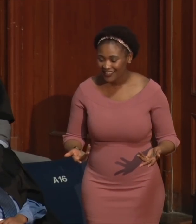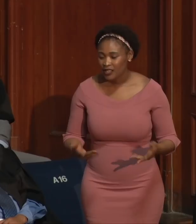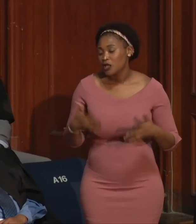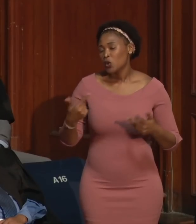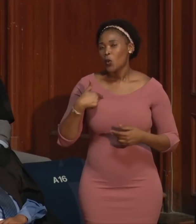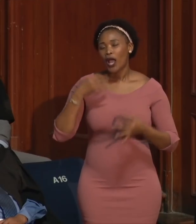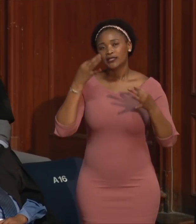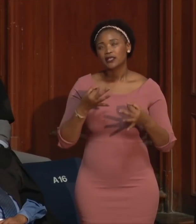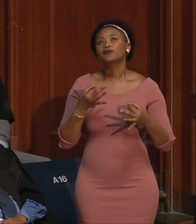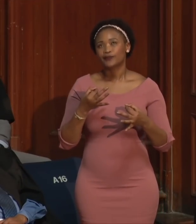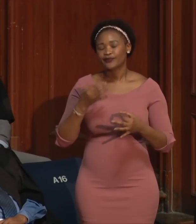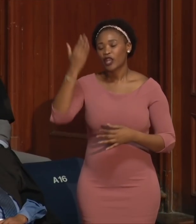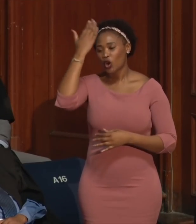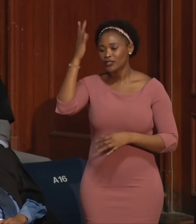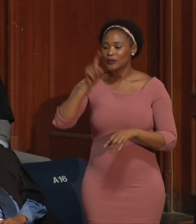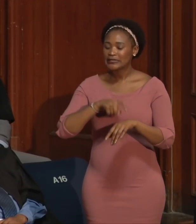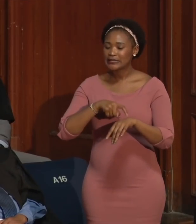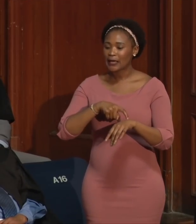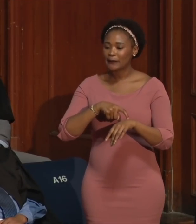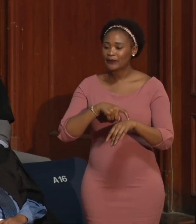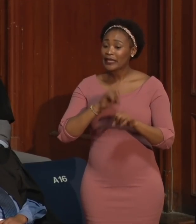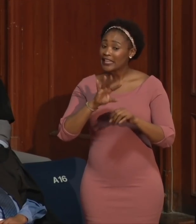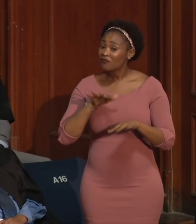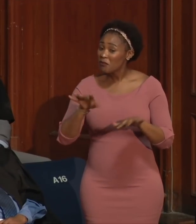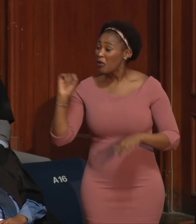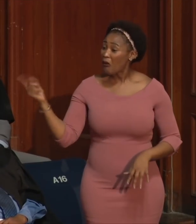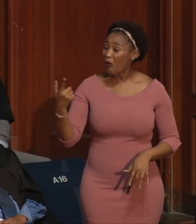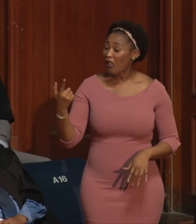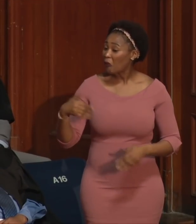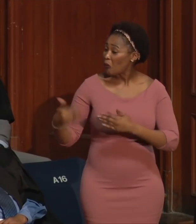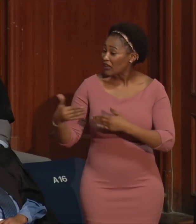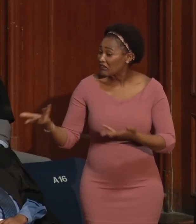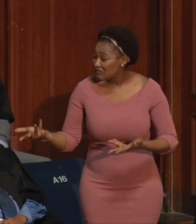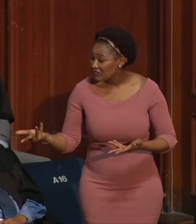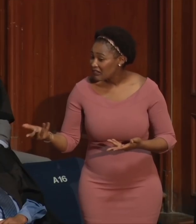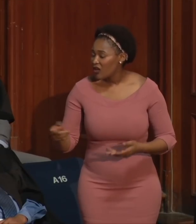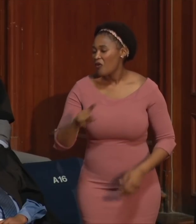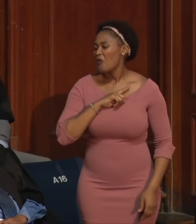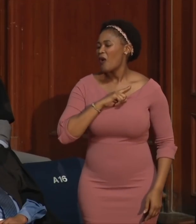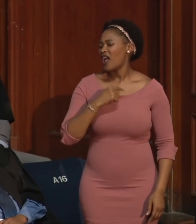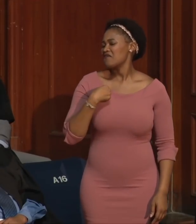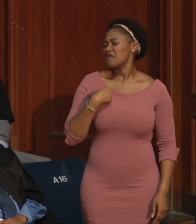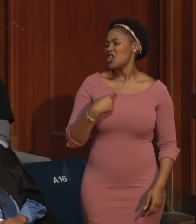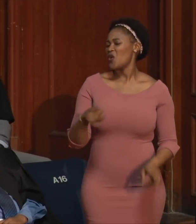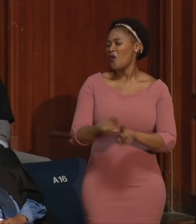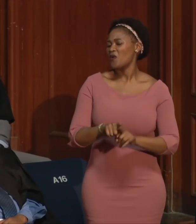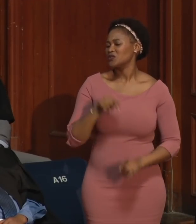So I decided at graduation time, if everyone else is winging it, why can't I?